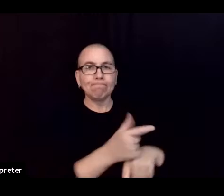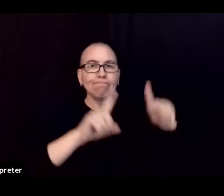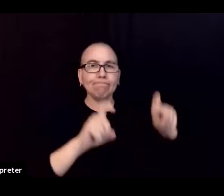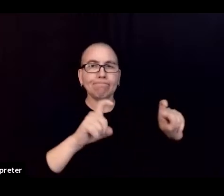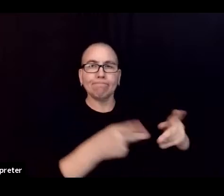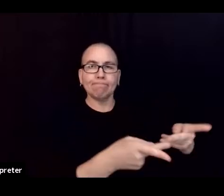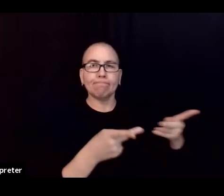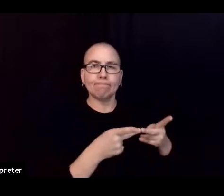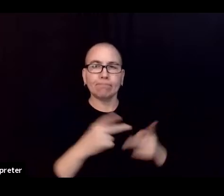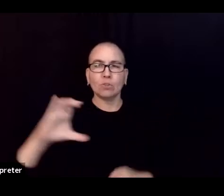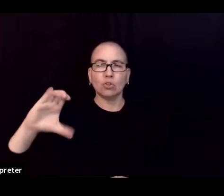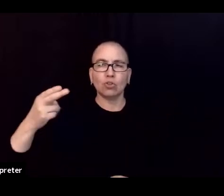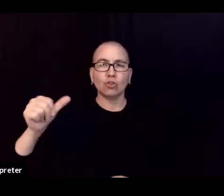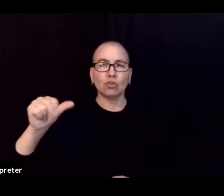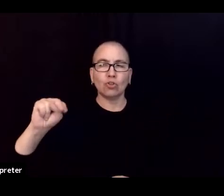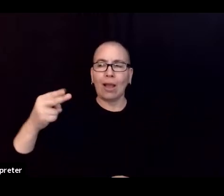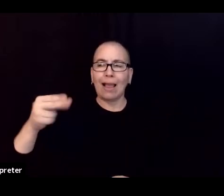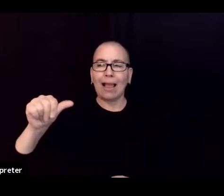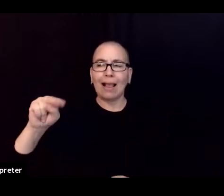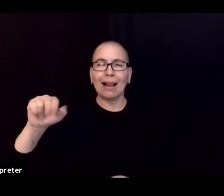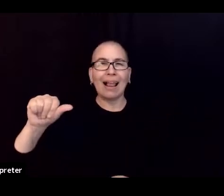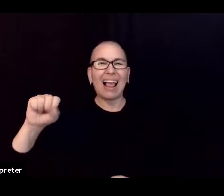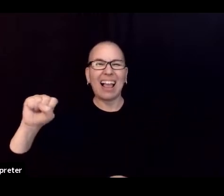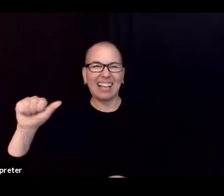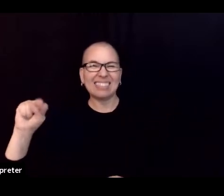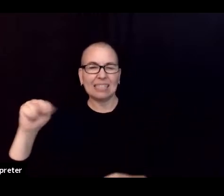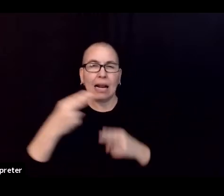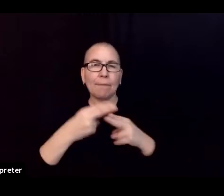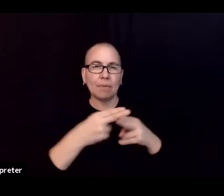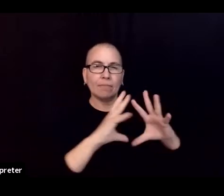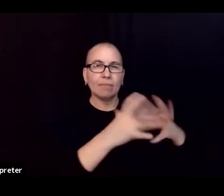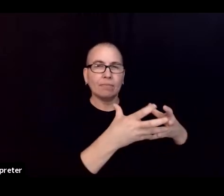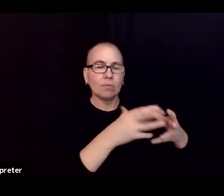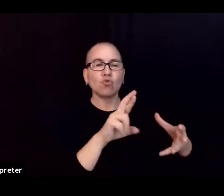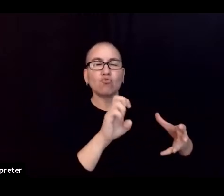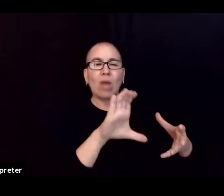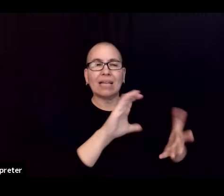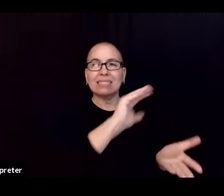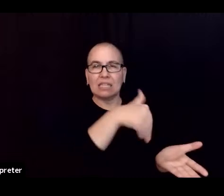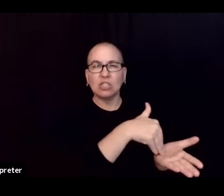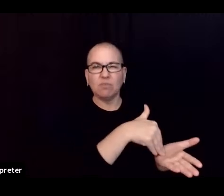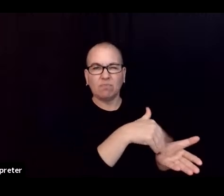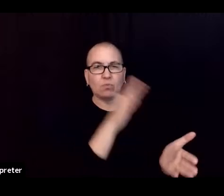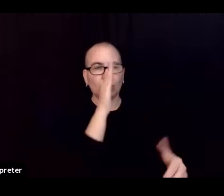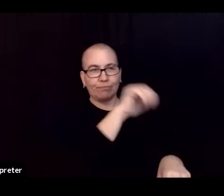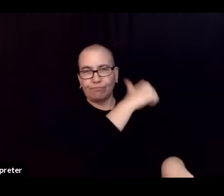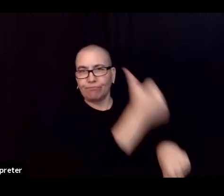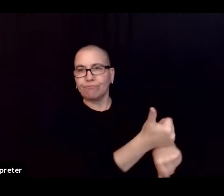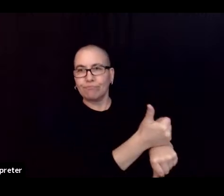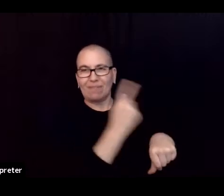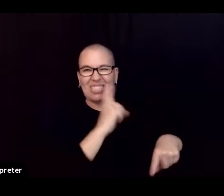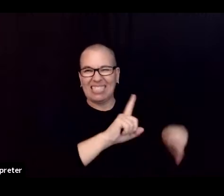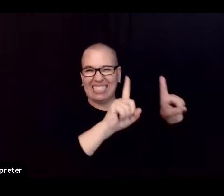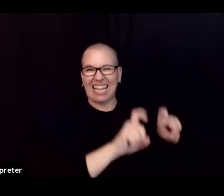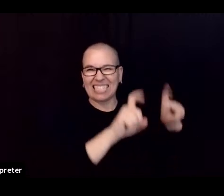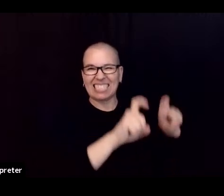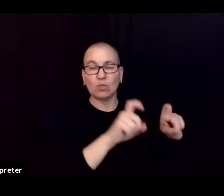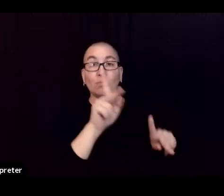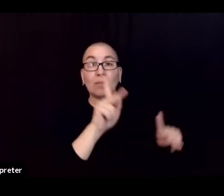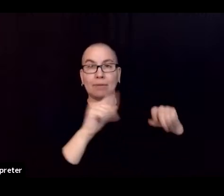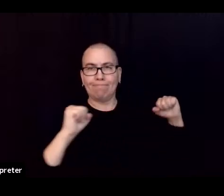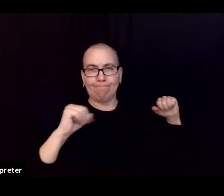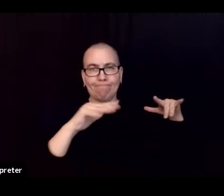occur Thursday, March 11th through Saturday, March 13th, and Thursday, March 18th through Saturday, March